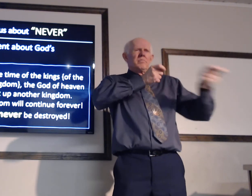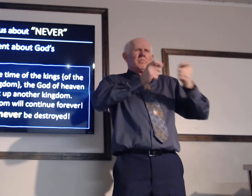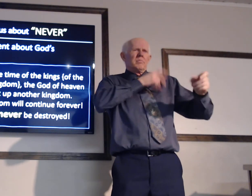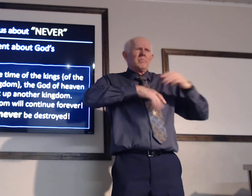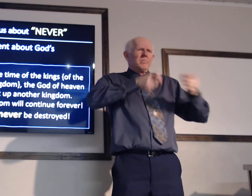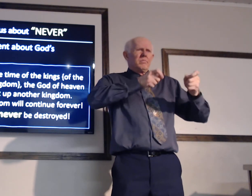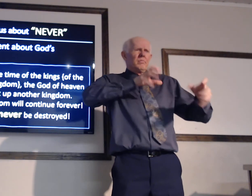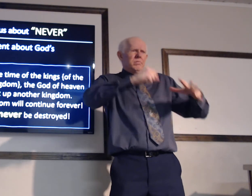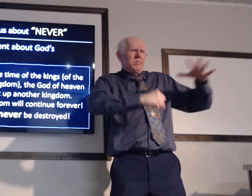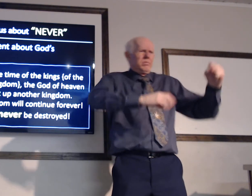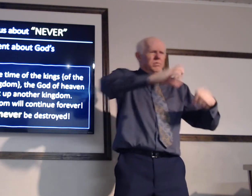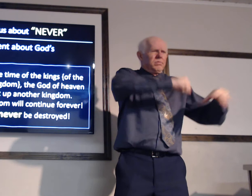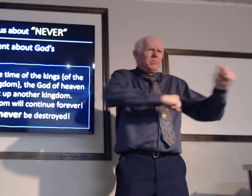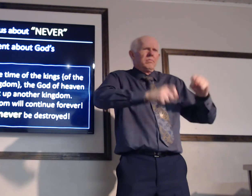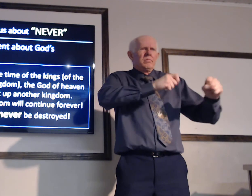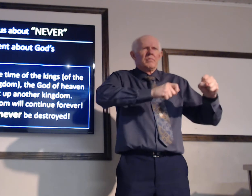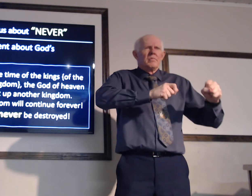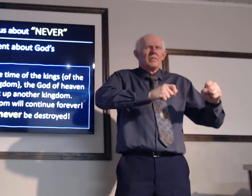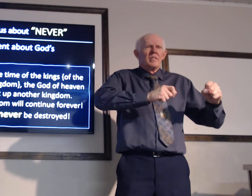long time ago, they ruled.